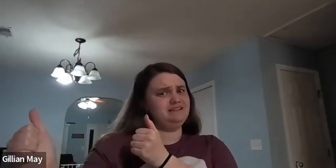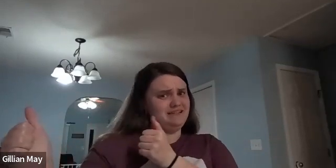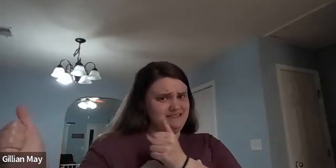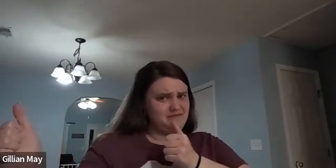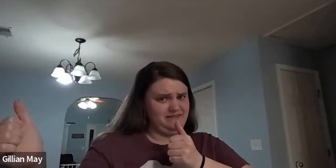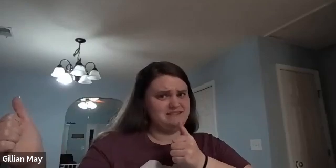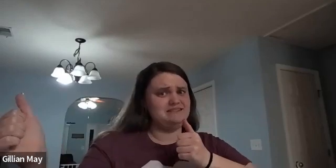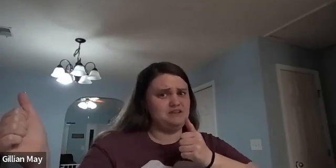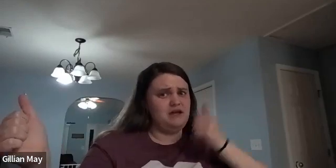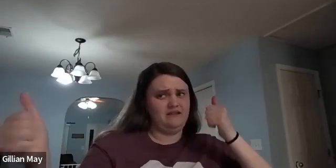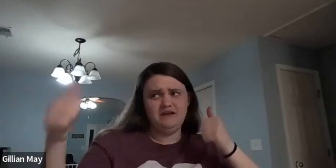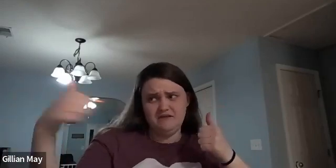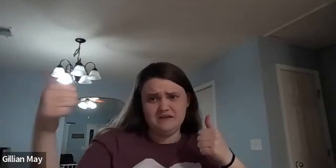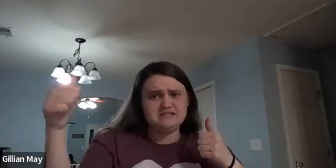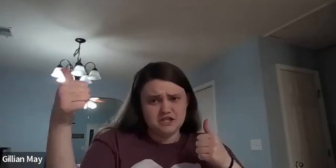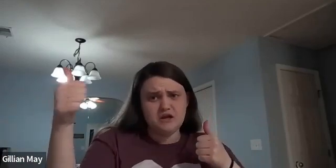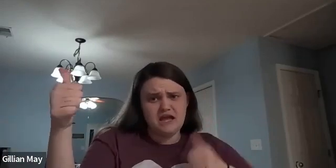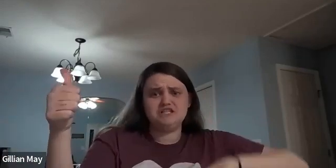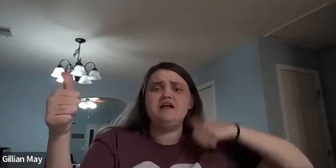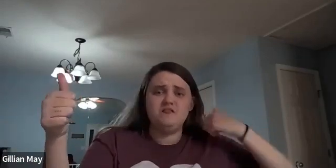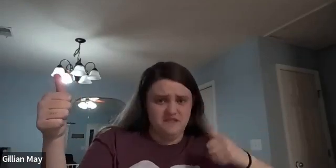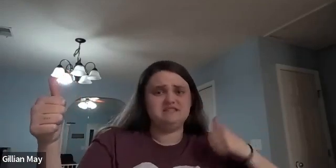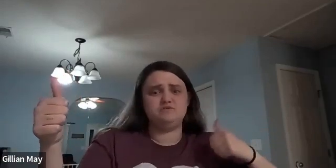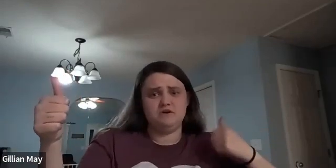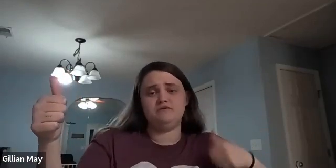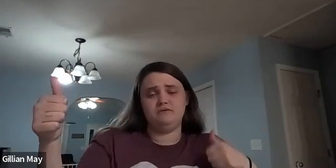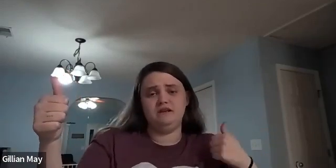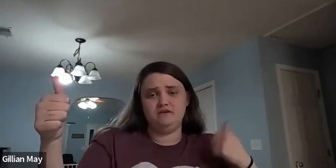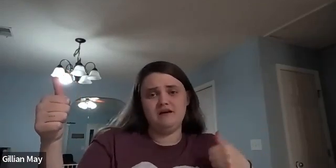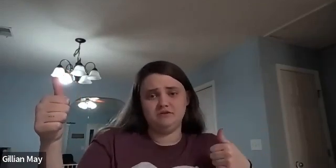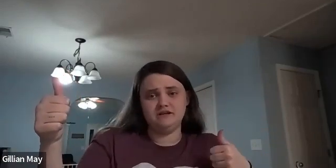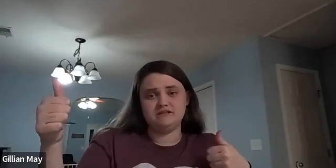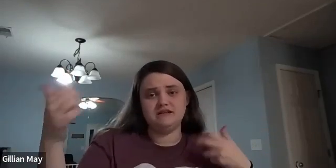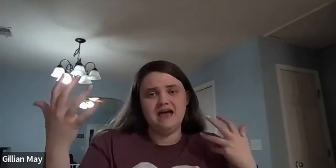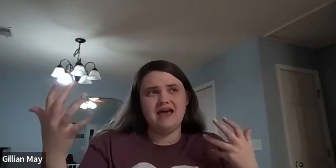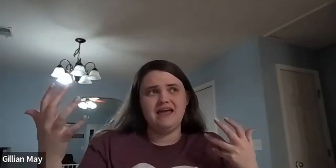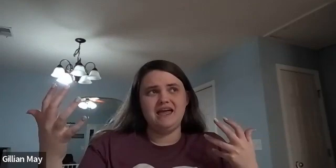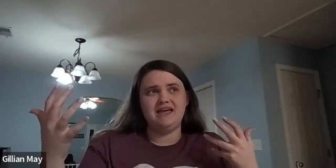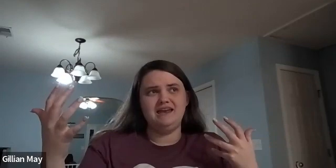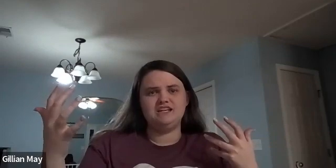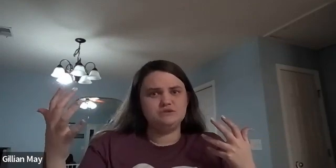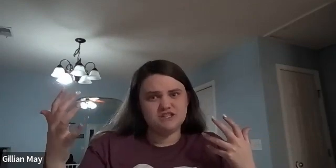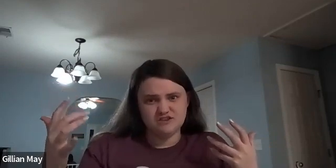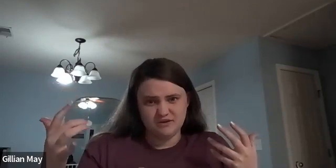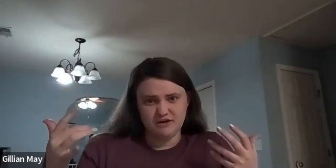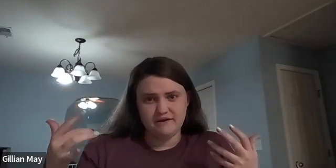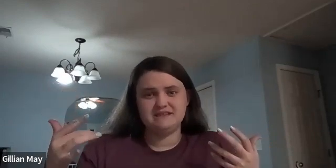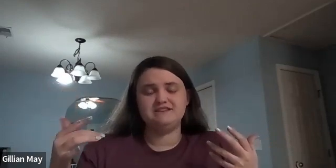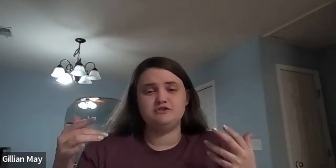like this is their age, this is where their level is. And it's always concerning when you have kids like those who